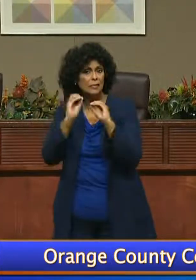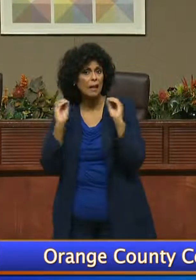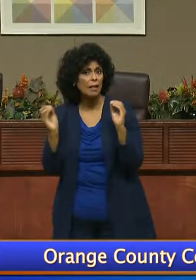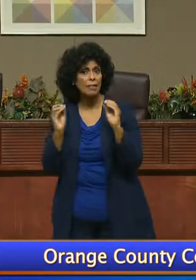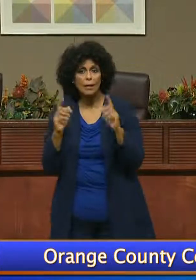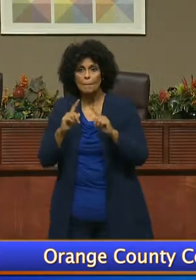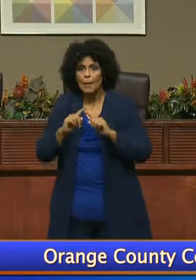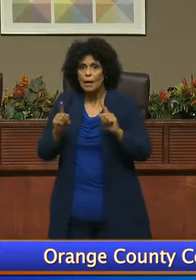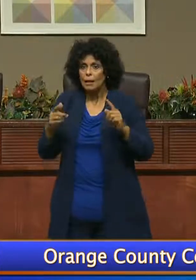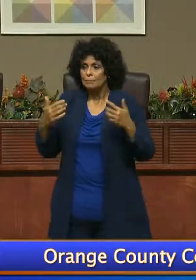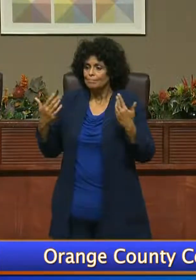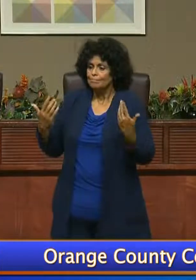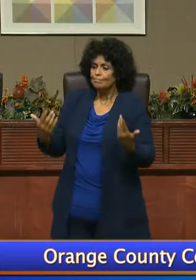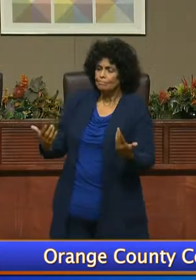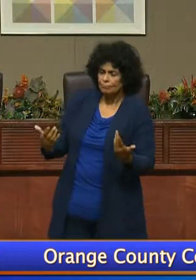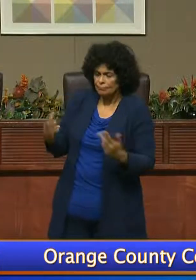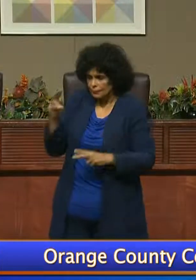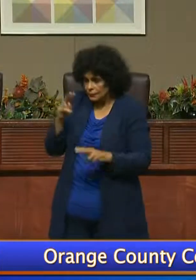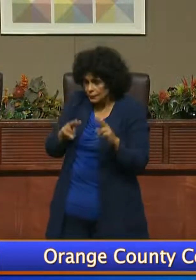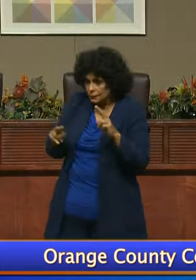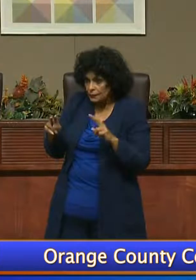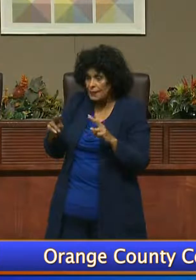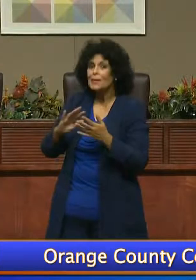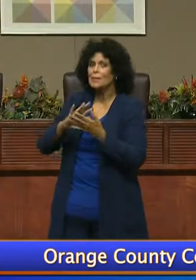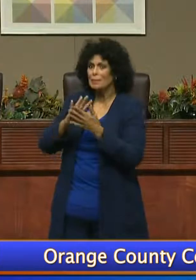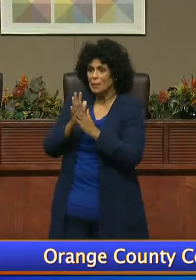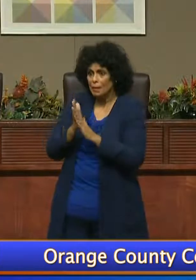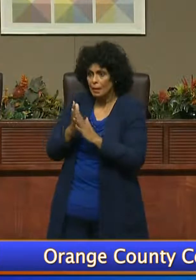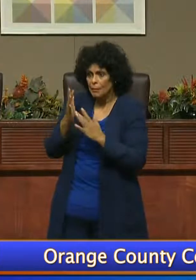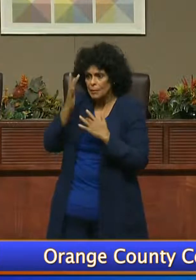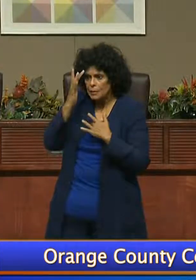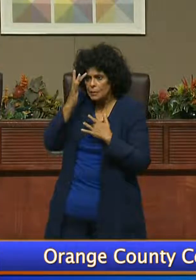enough with the virus that he had to be hospitalized.